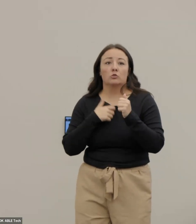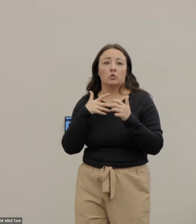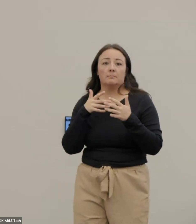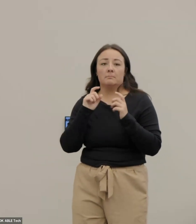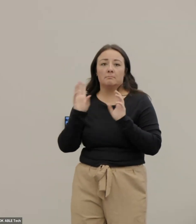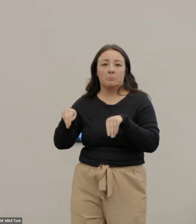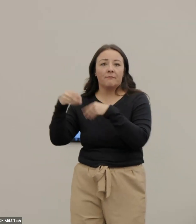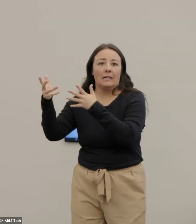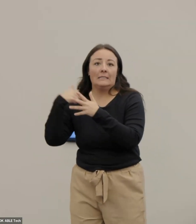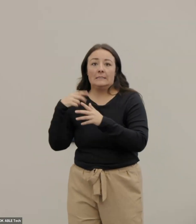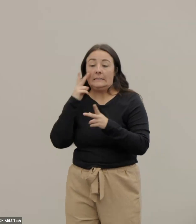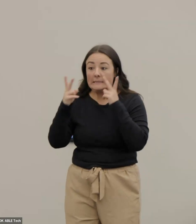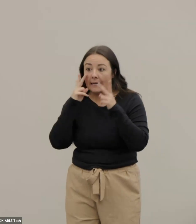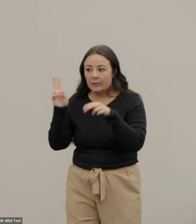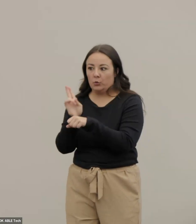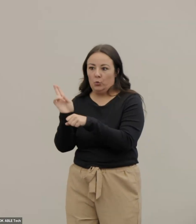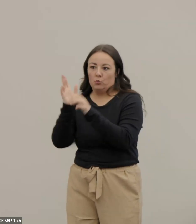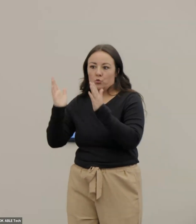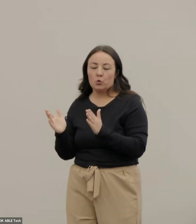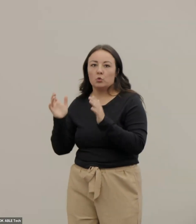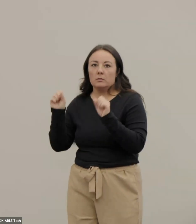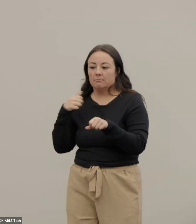assistive technology because it helps them do the same thing.